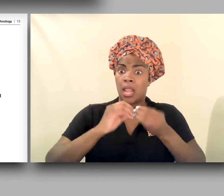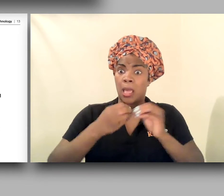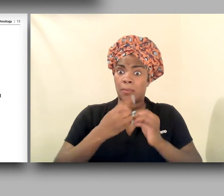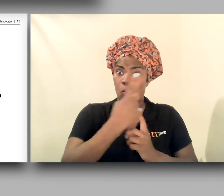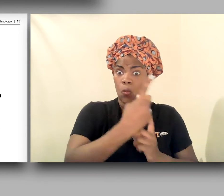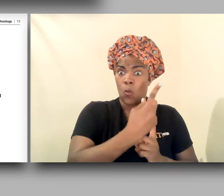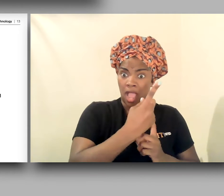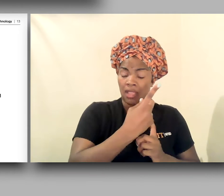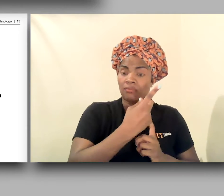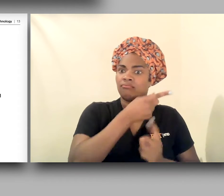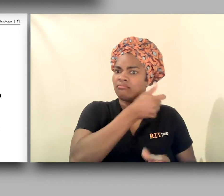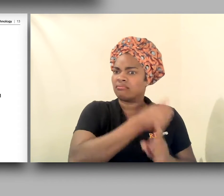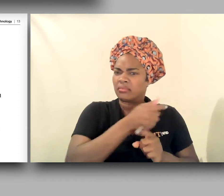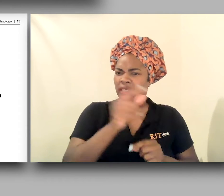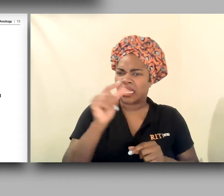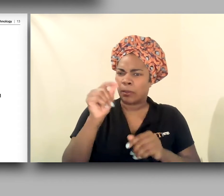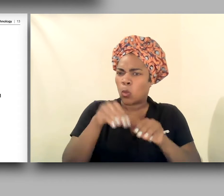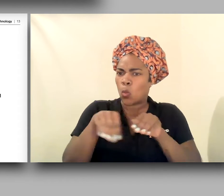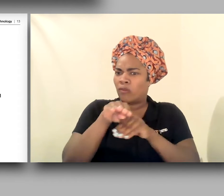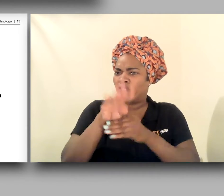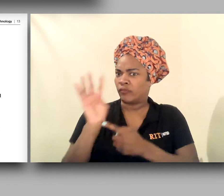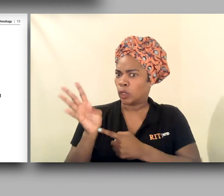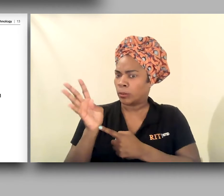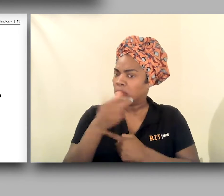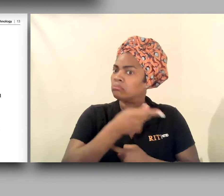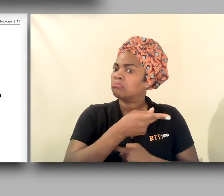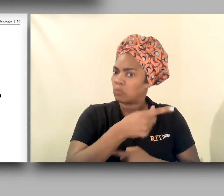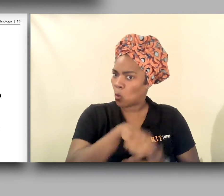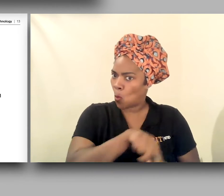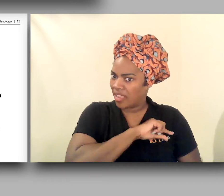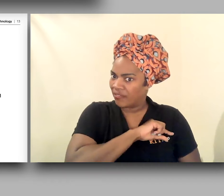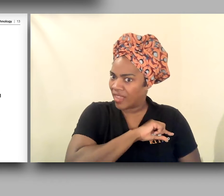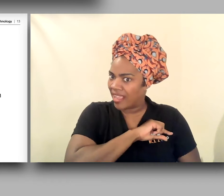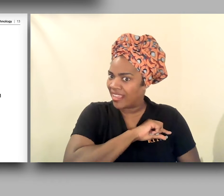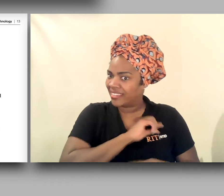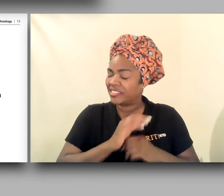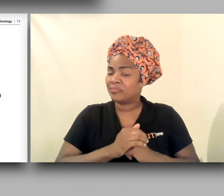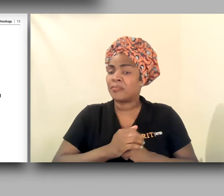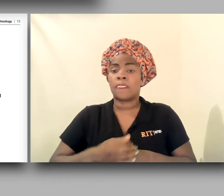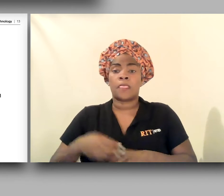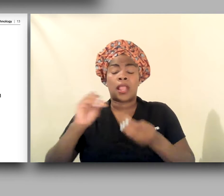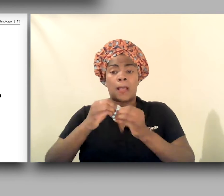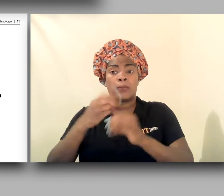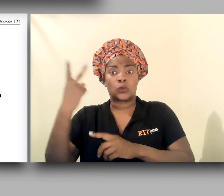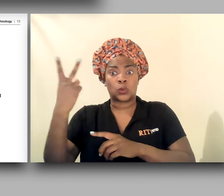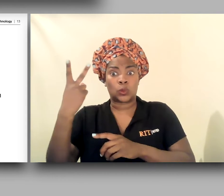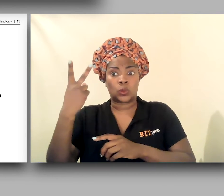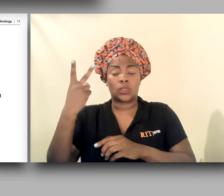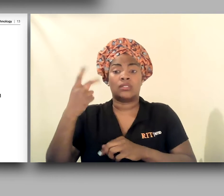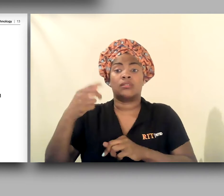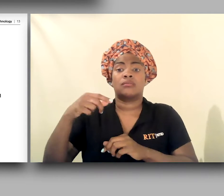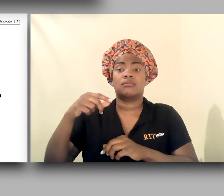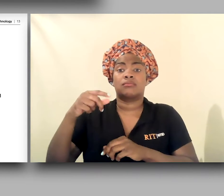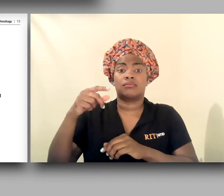And to qualify. Second, the video,